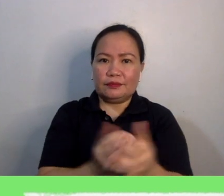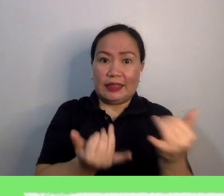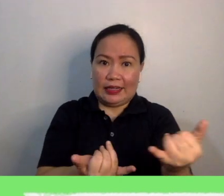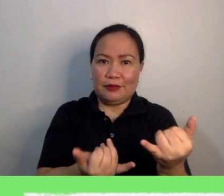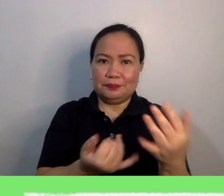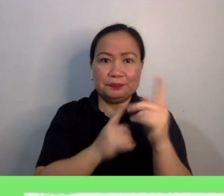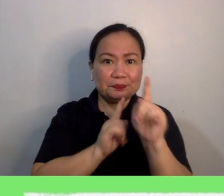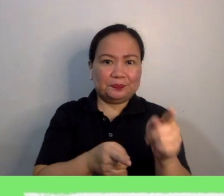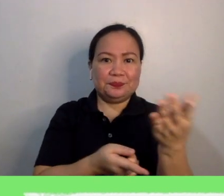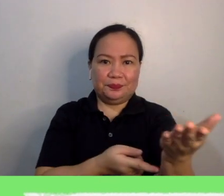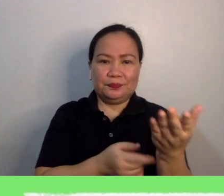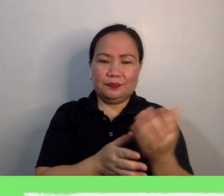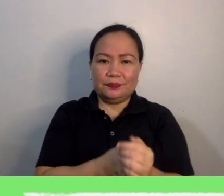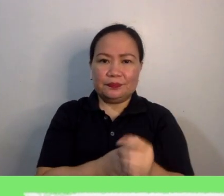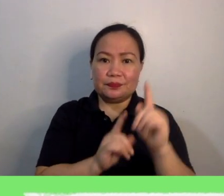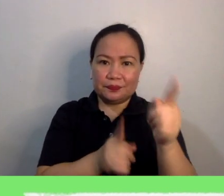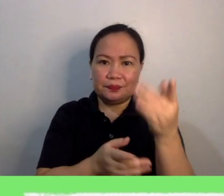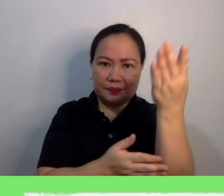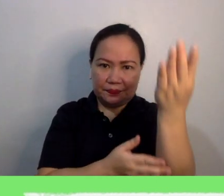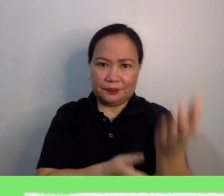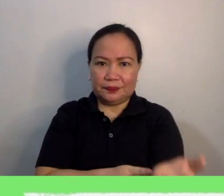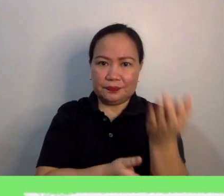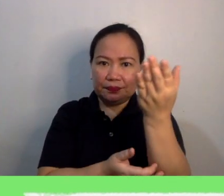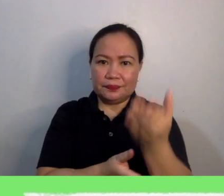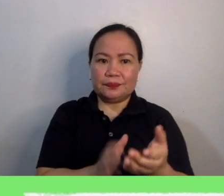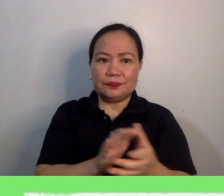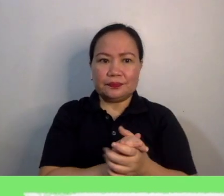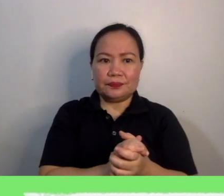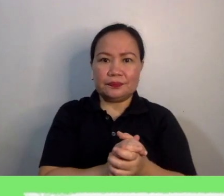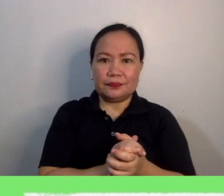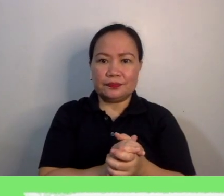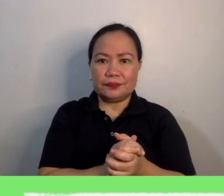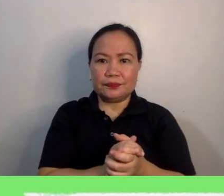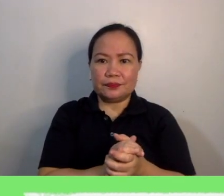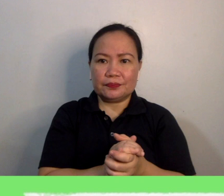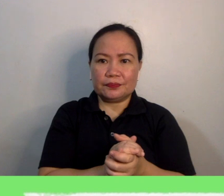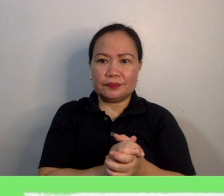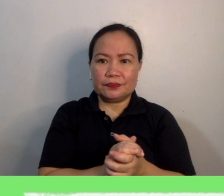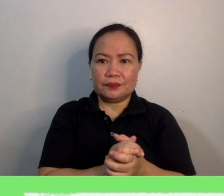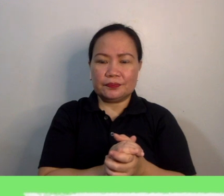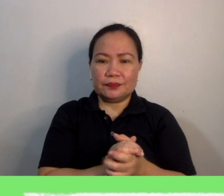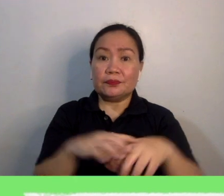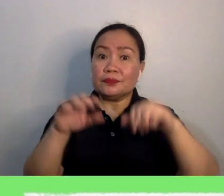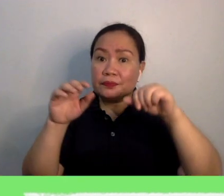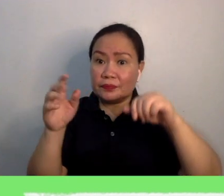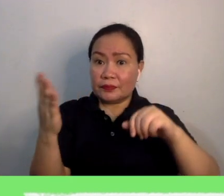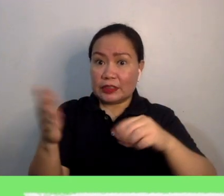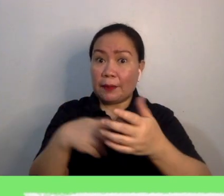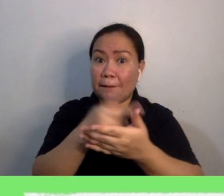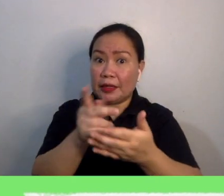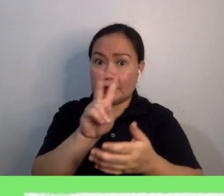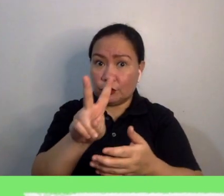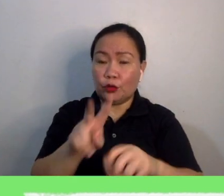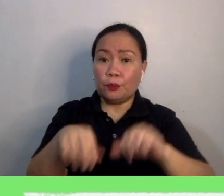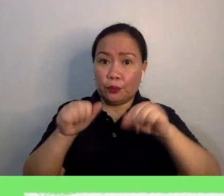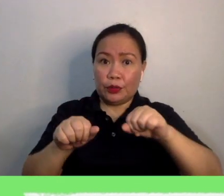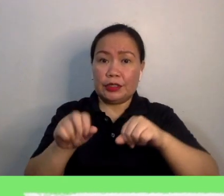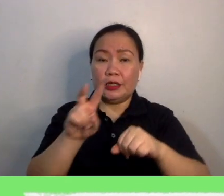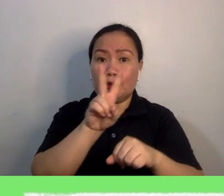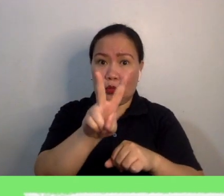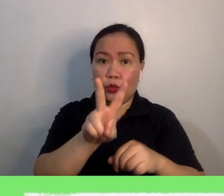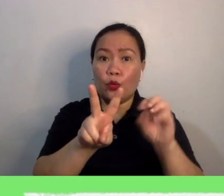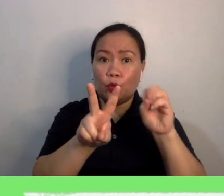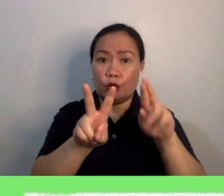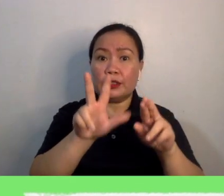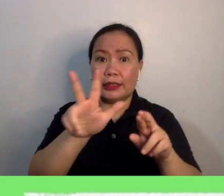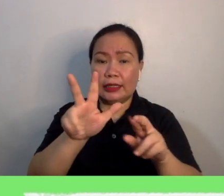Okay, so ito po ang ating sagot. Okay, so possible po na 3, 2 po ang sagot sa